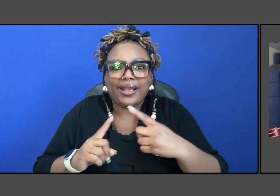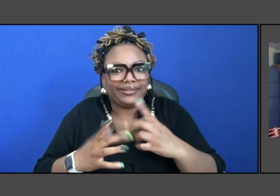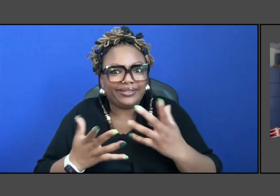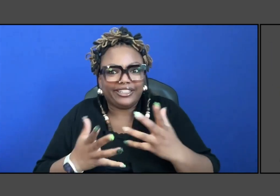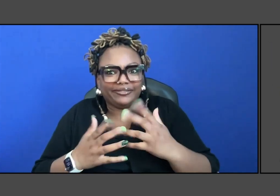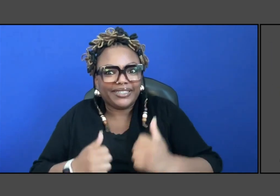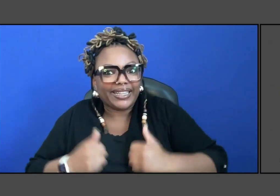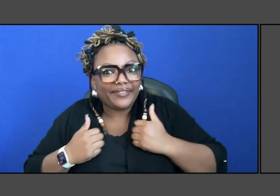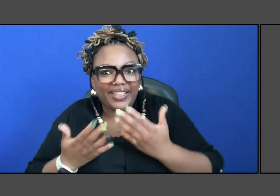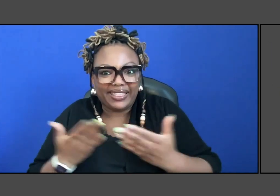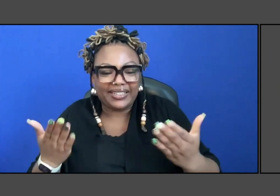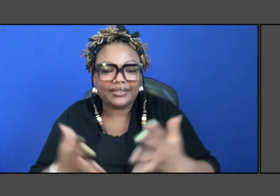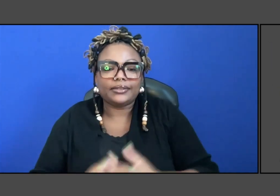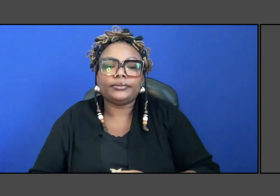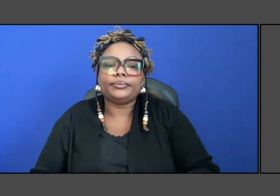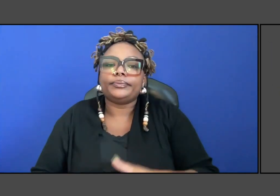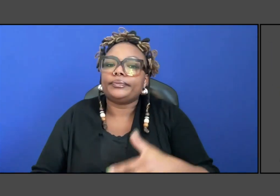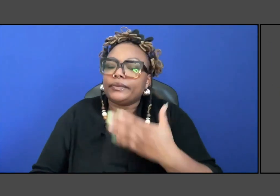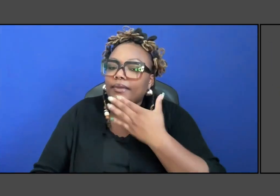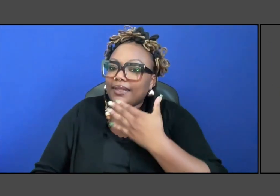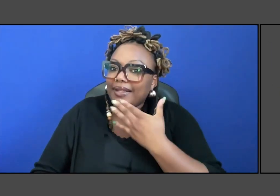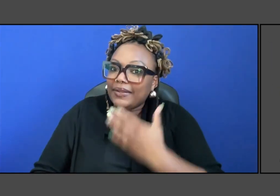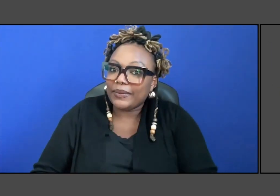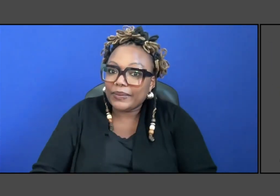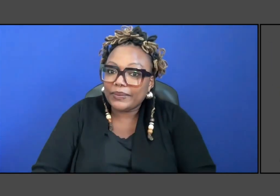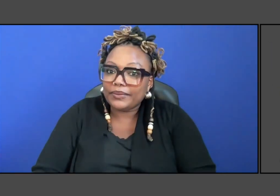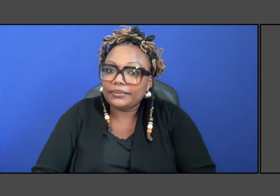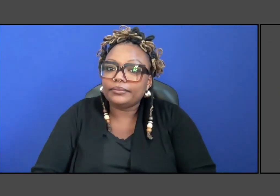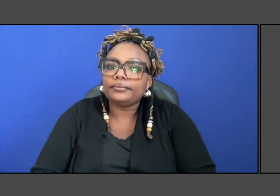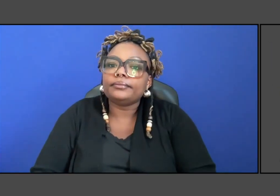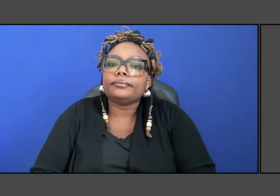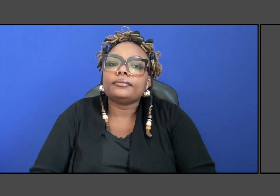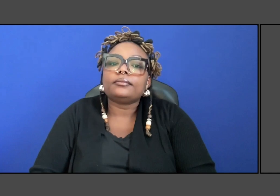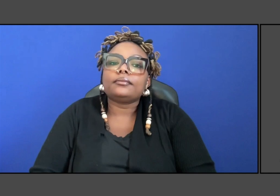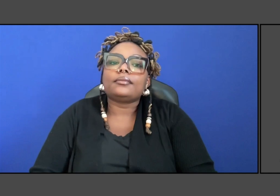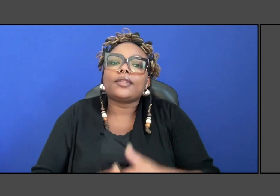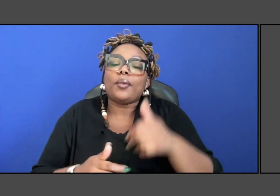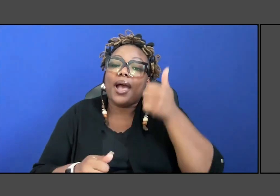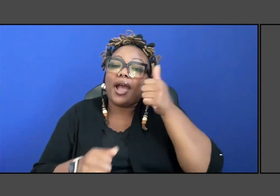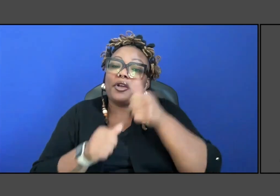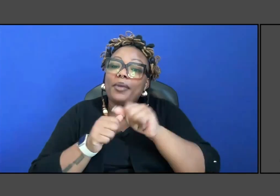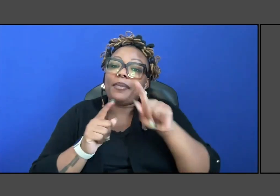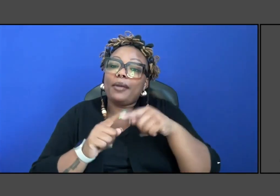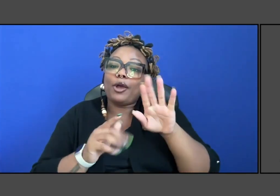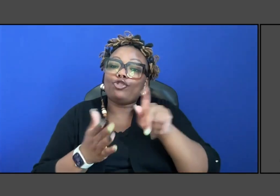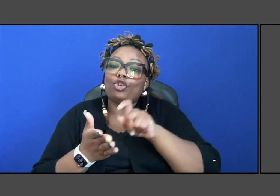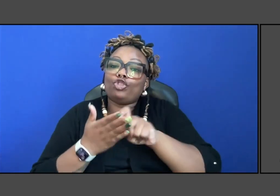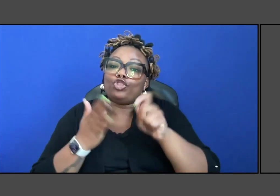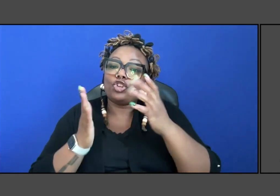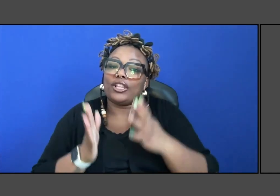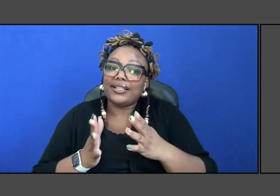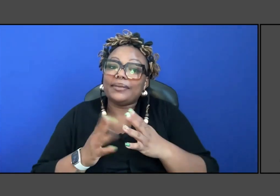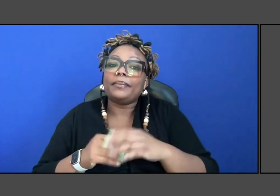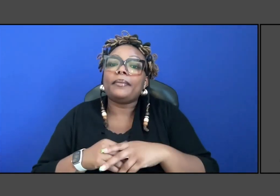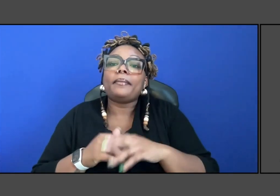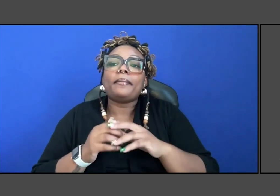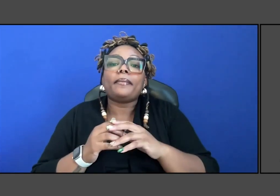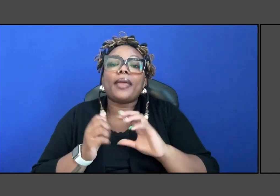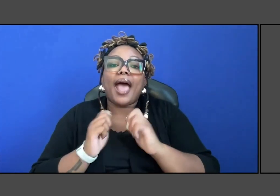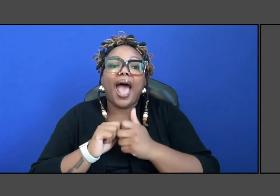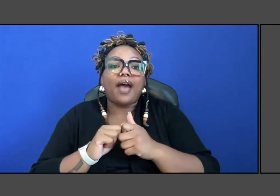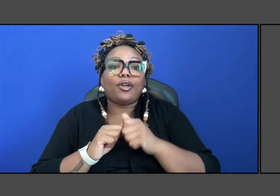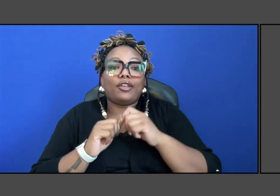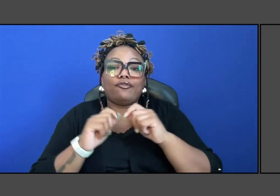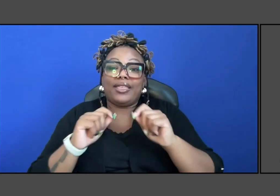Thank you for that. Thank you for that. What I remember so well about your journalism is how it sort of burst the frame of the